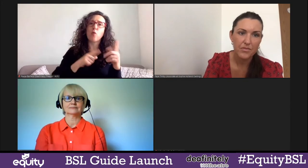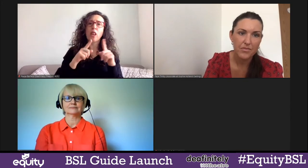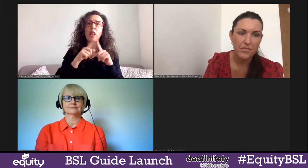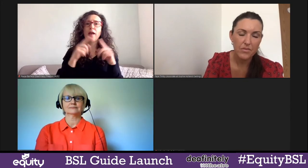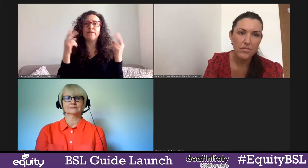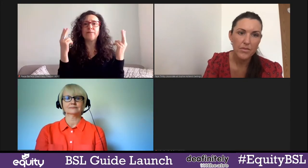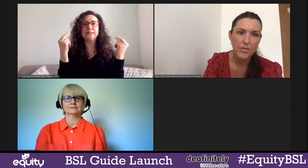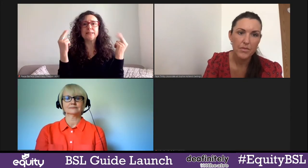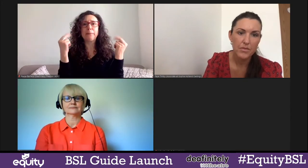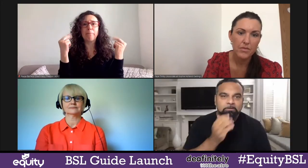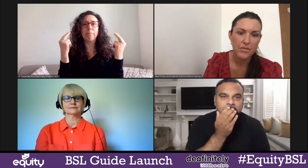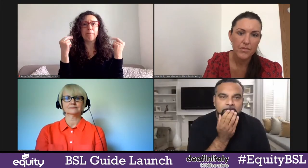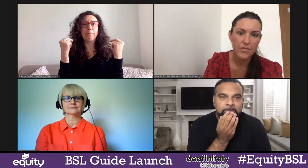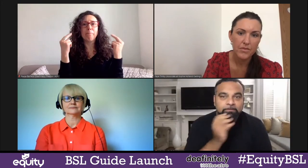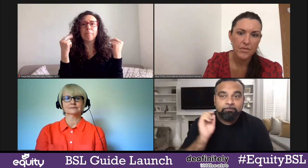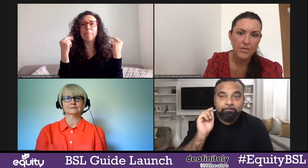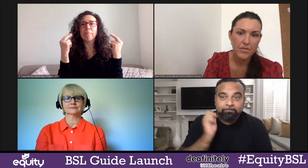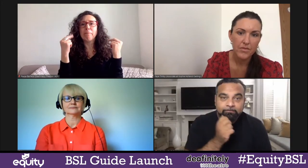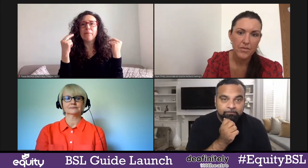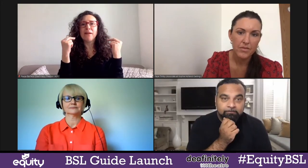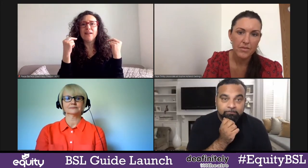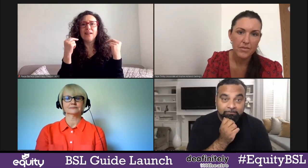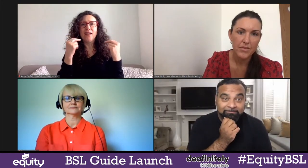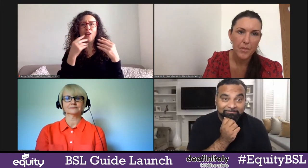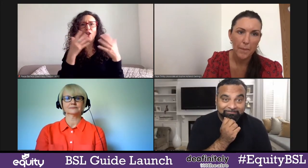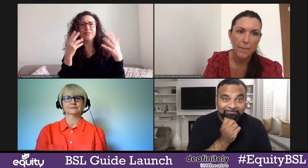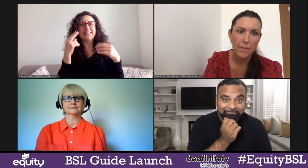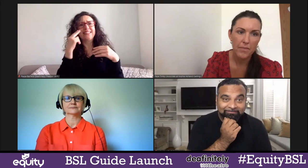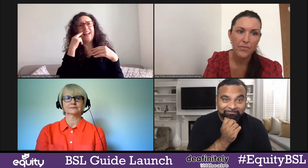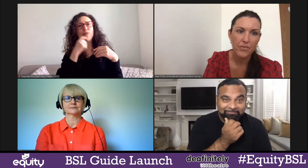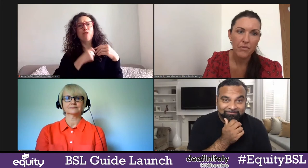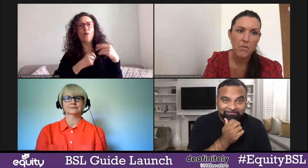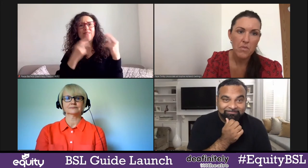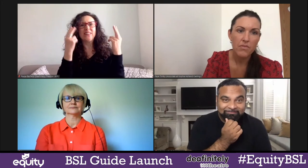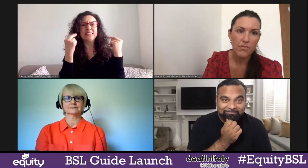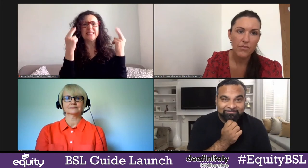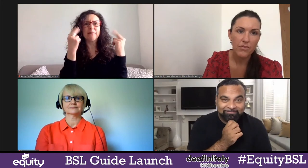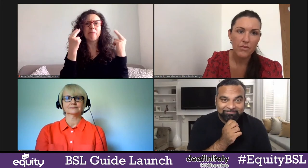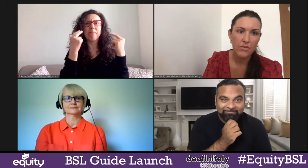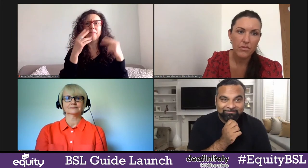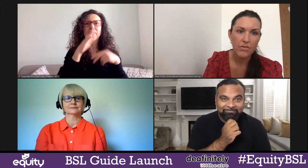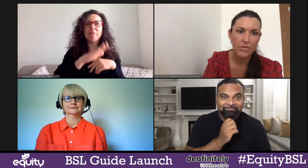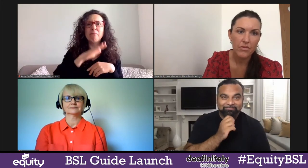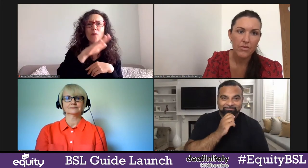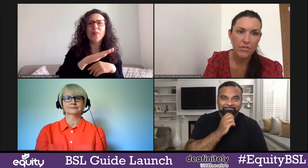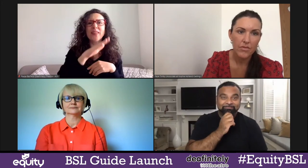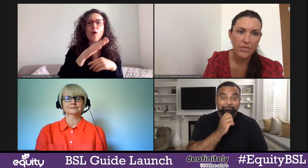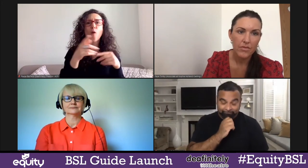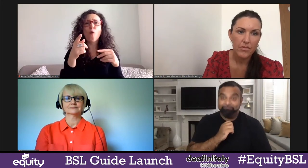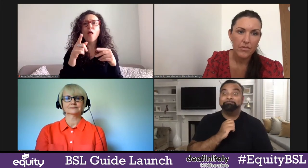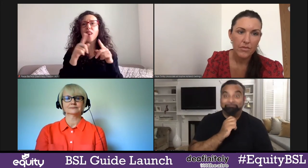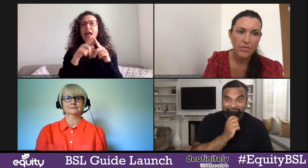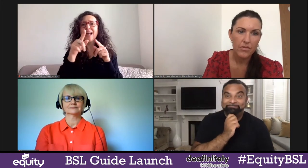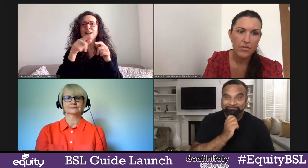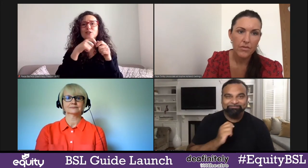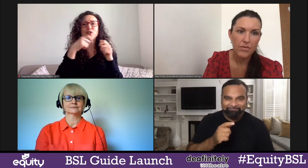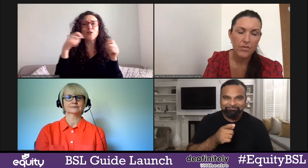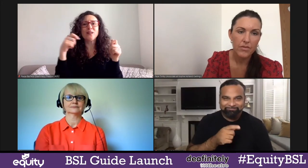a role that's a victim. I think a lot of the times we see, you know, deaf people as victims. Like,